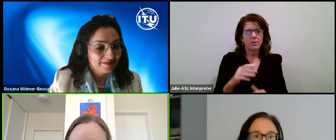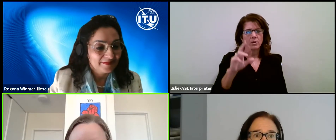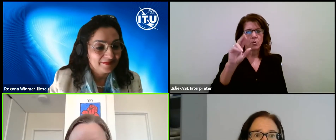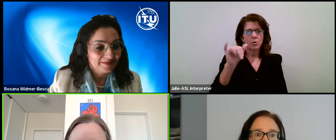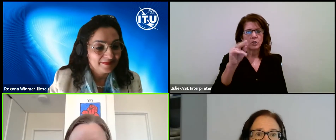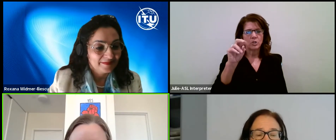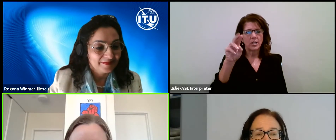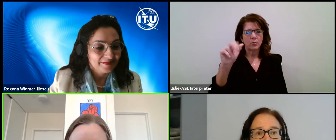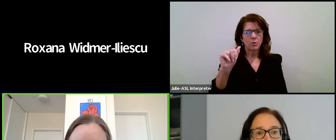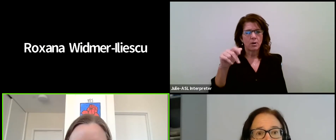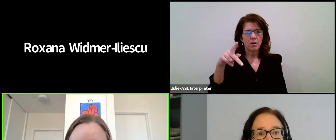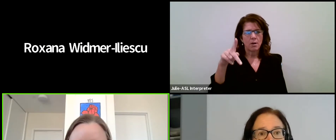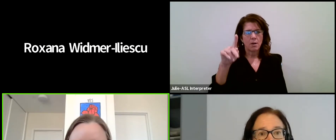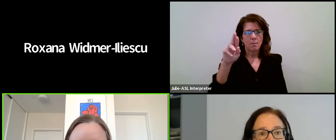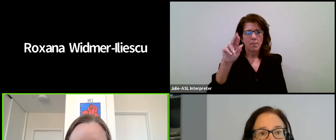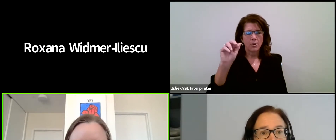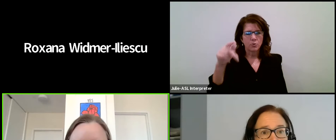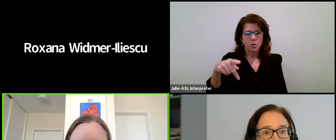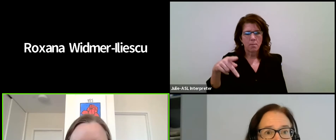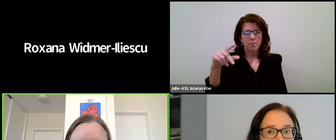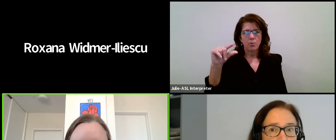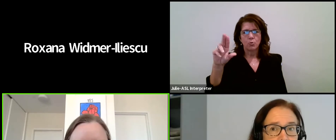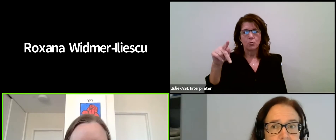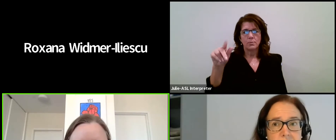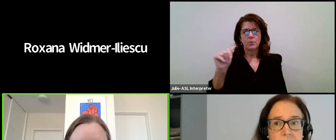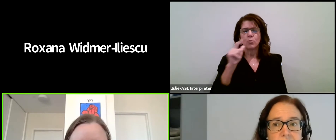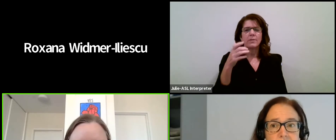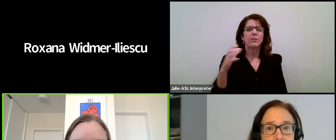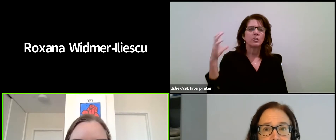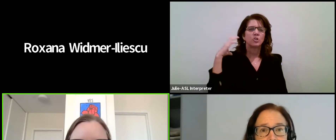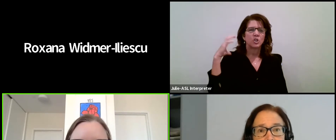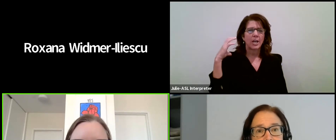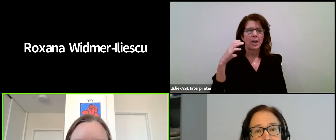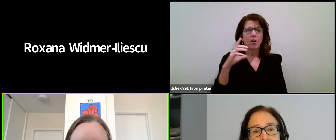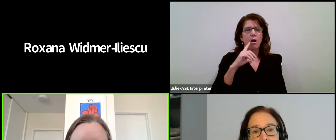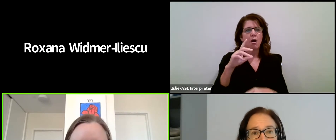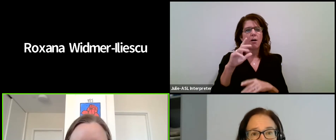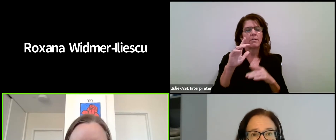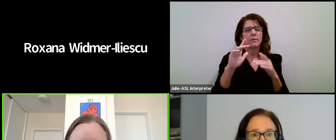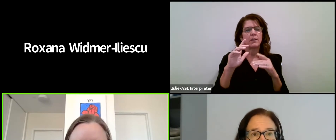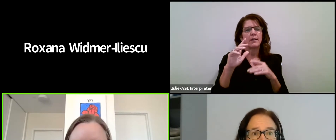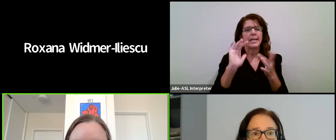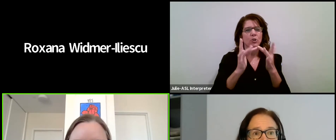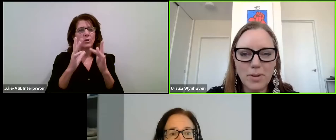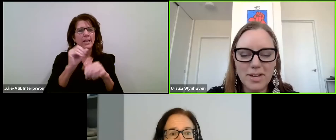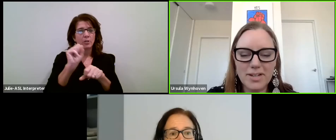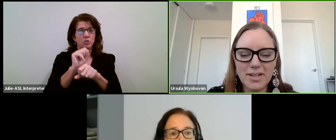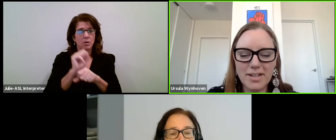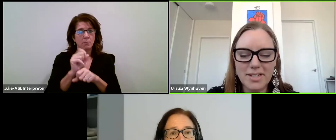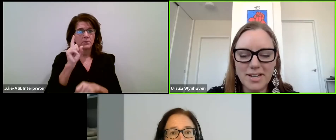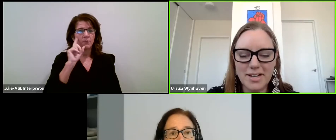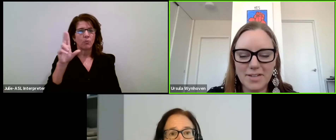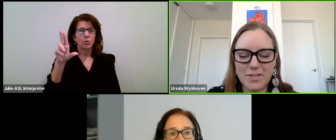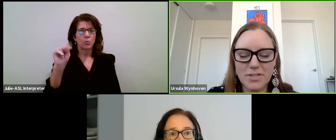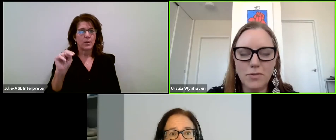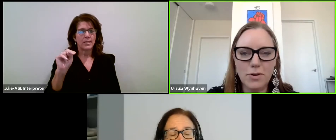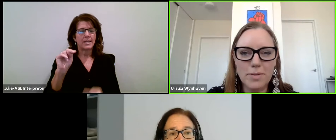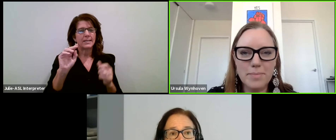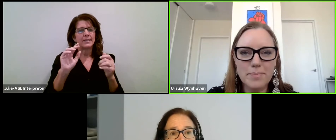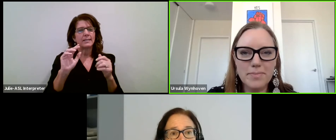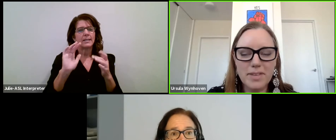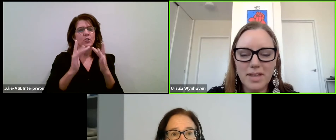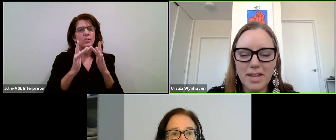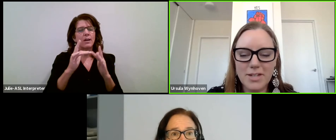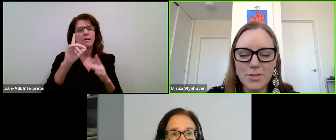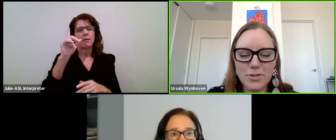Rajendra Pratap Gupta, who's the chair, Dynamic Coalition on Internet and Jobs for the UN Internet Governance